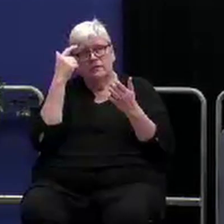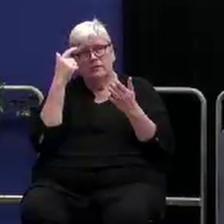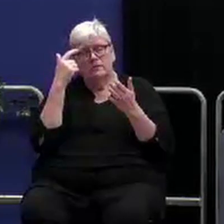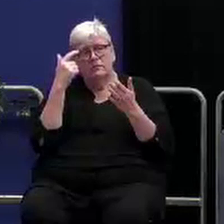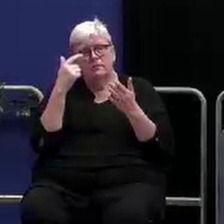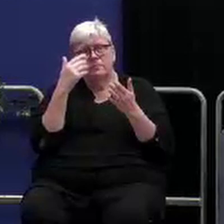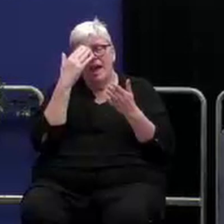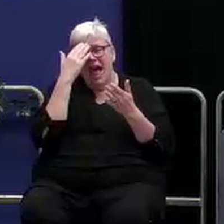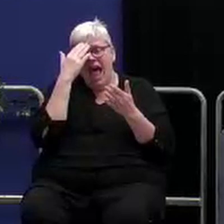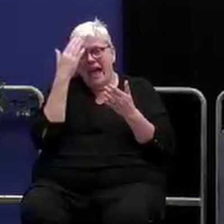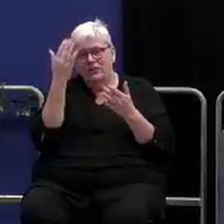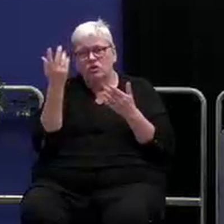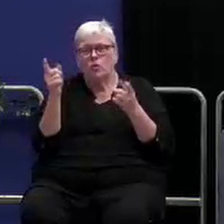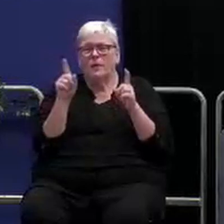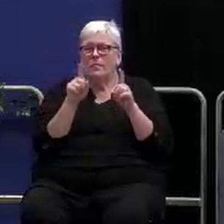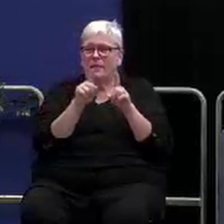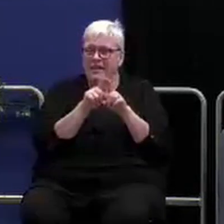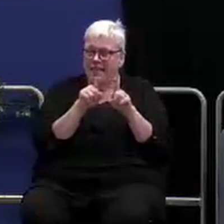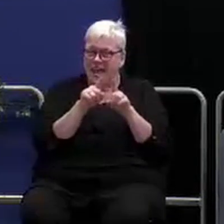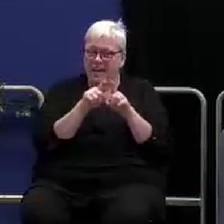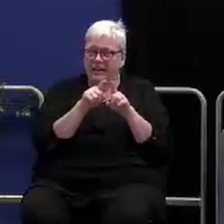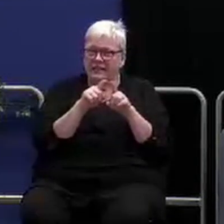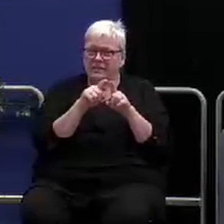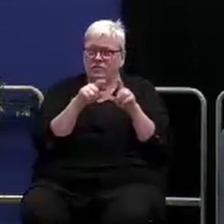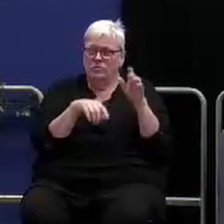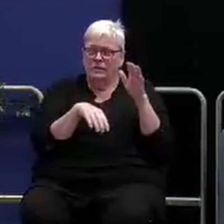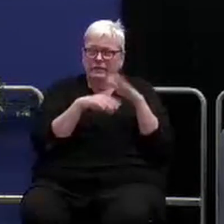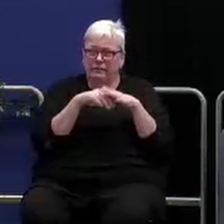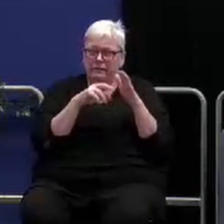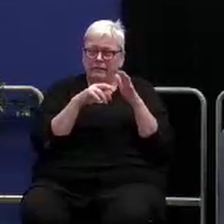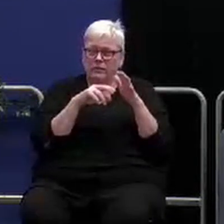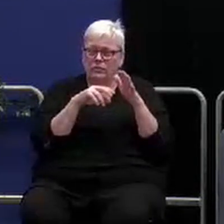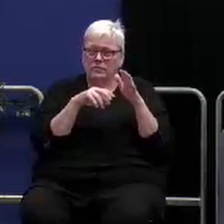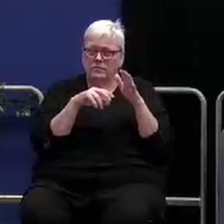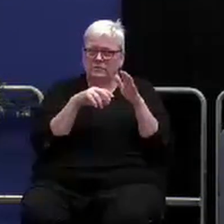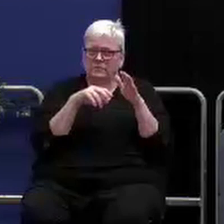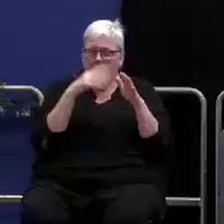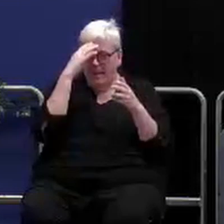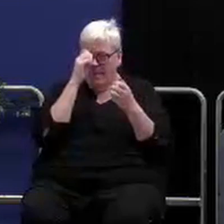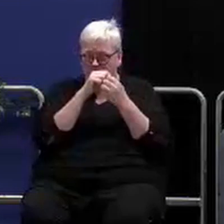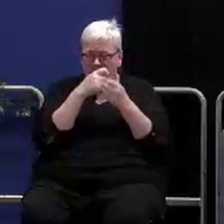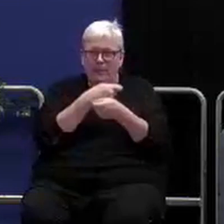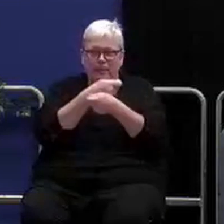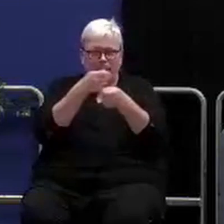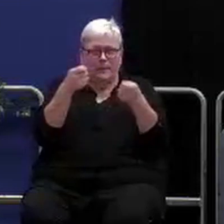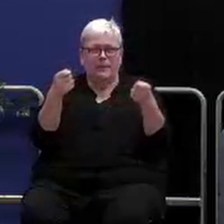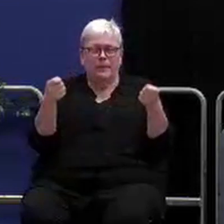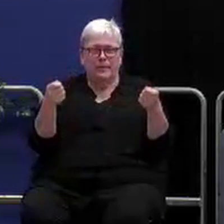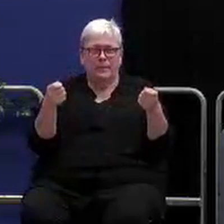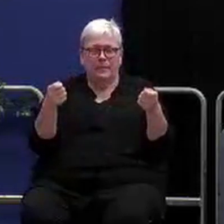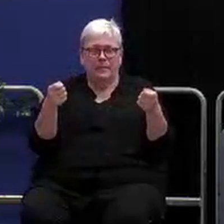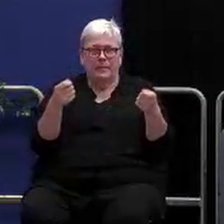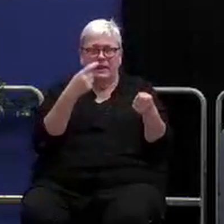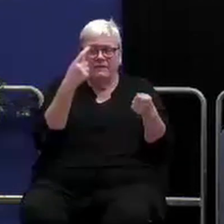I don't know what it will be like to put the whole novel out there, memoir out there, rather. And if